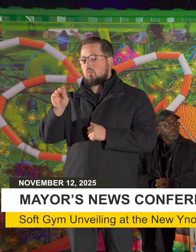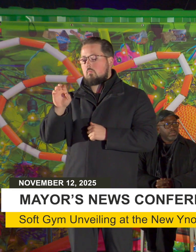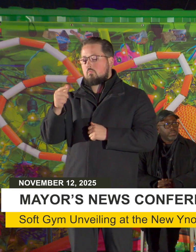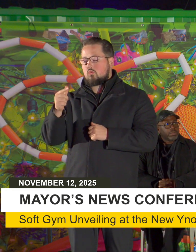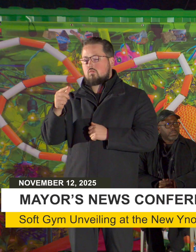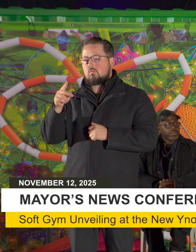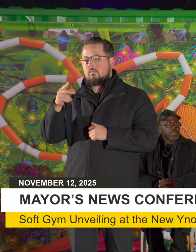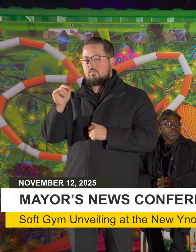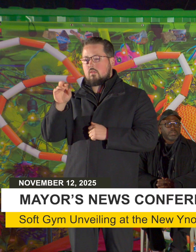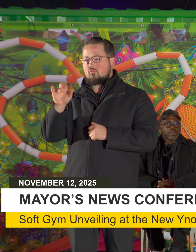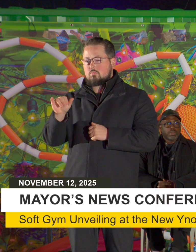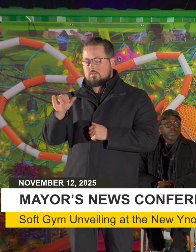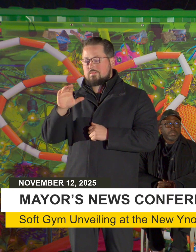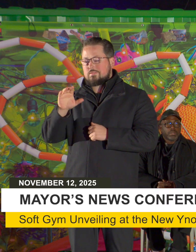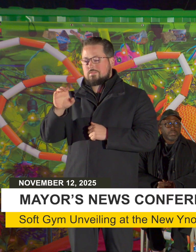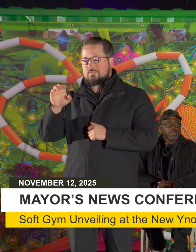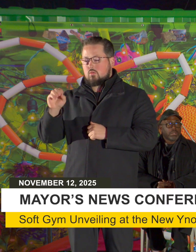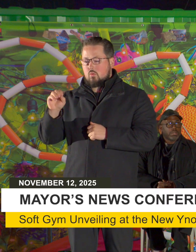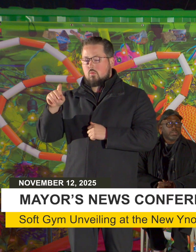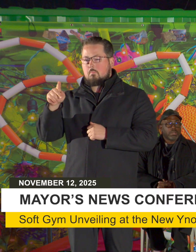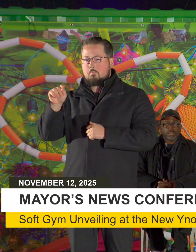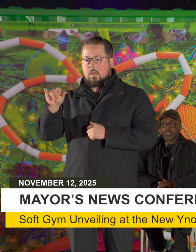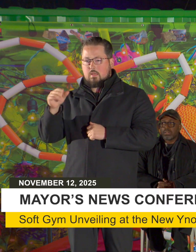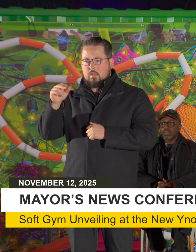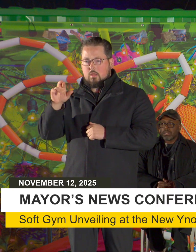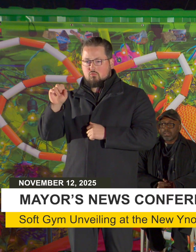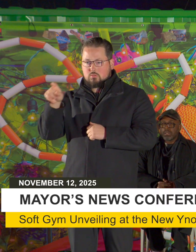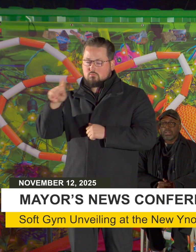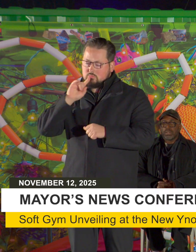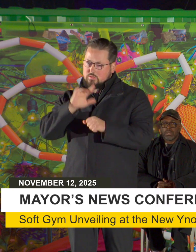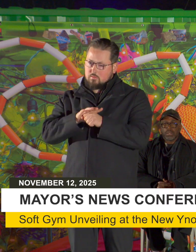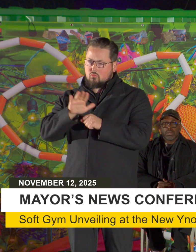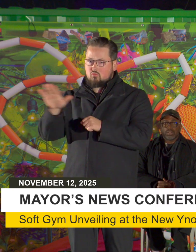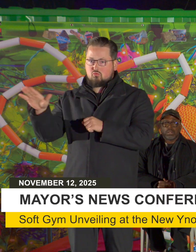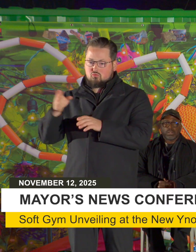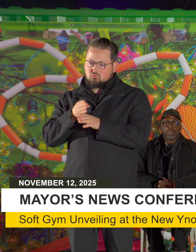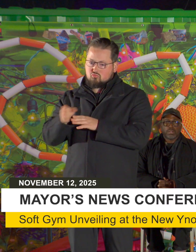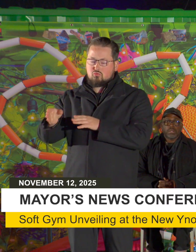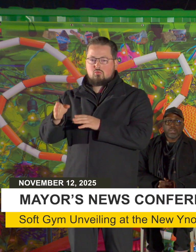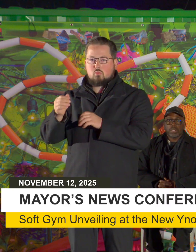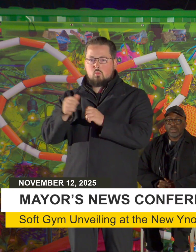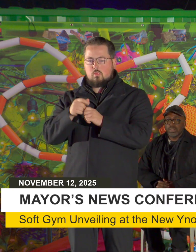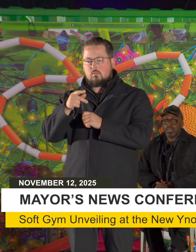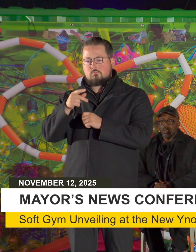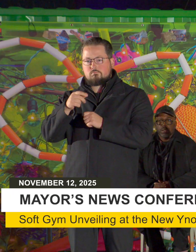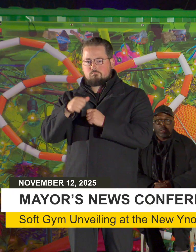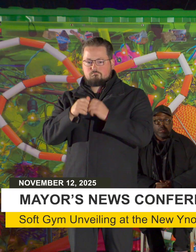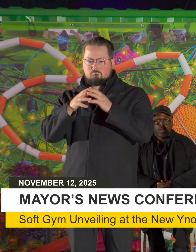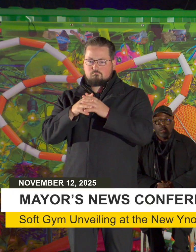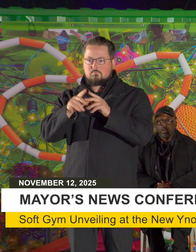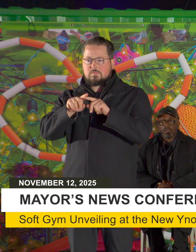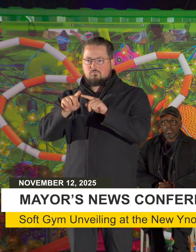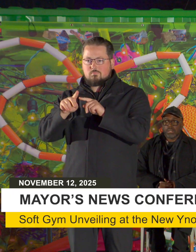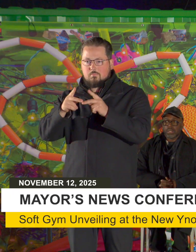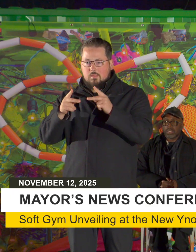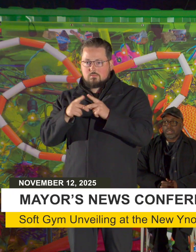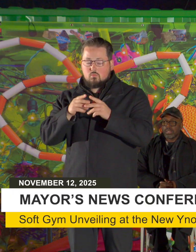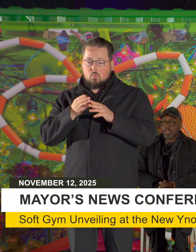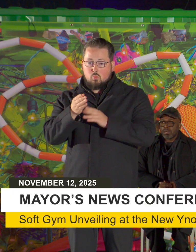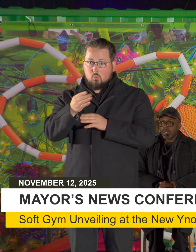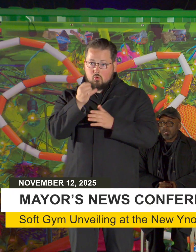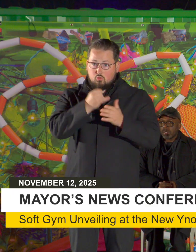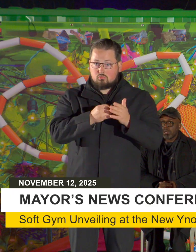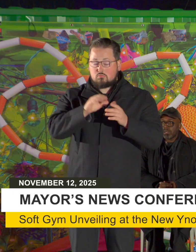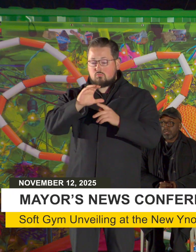Philanthropies CEO Patty Harris has dedicated her remarkable career to placemaking through art,